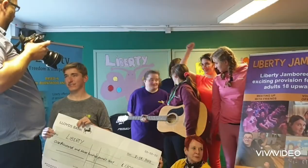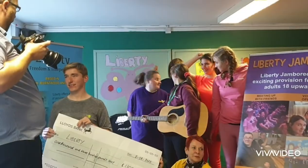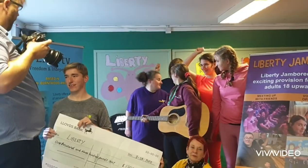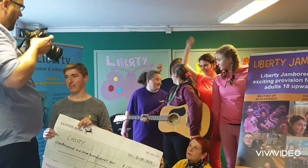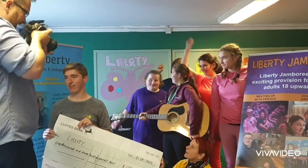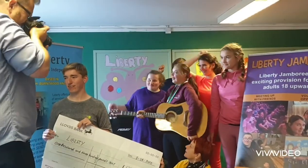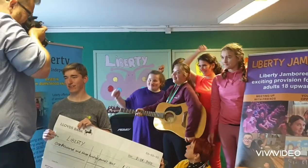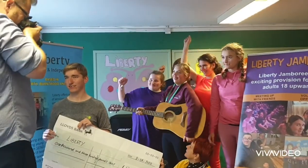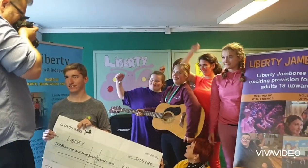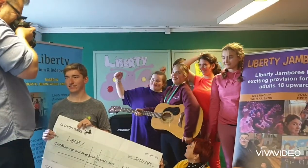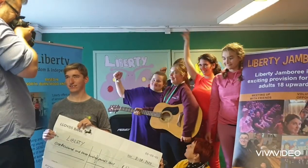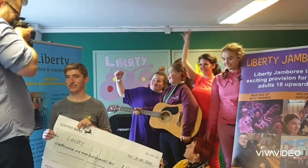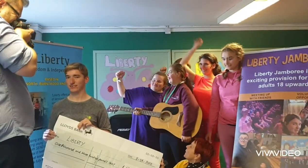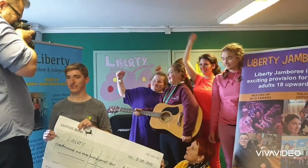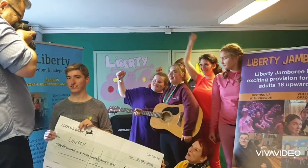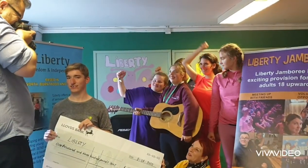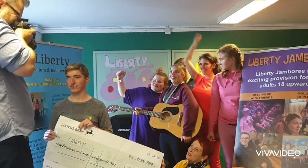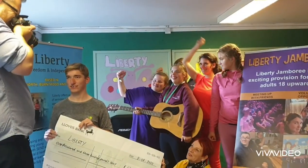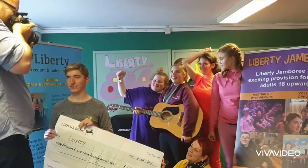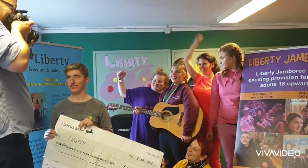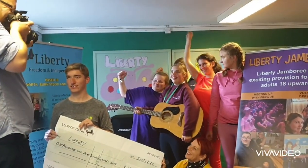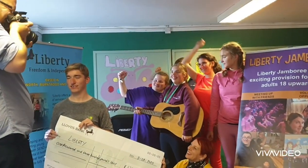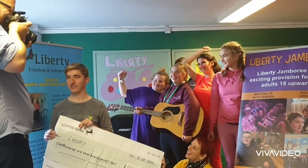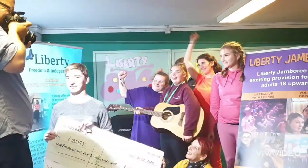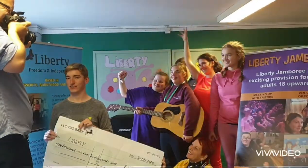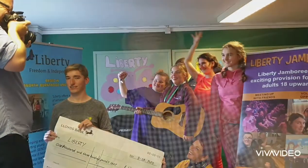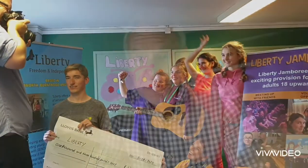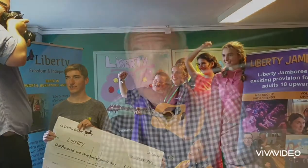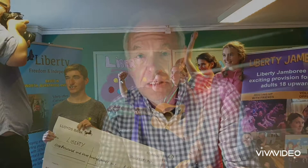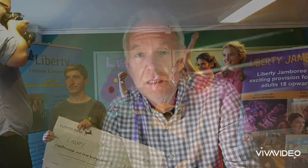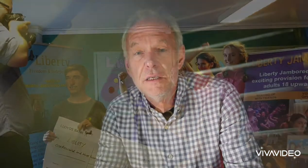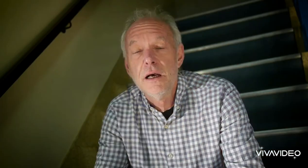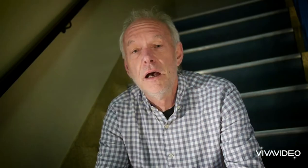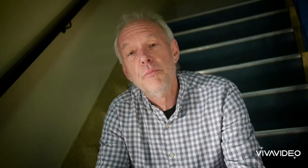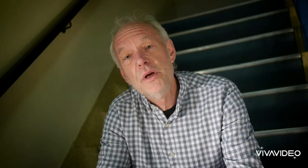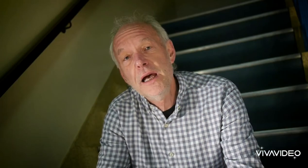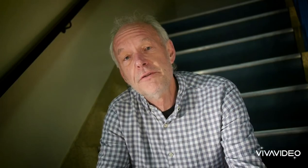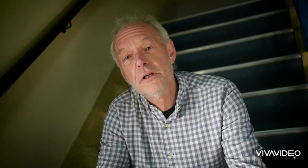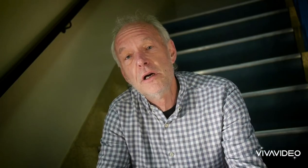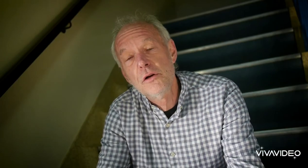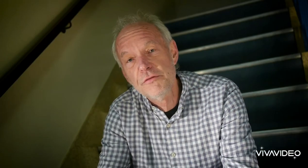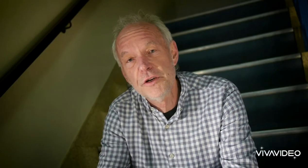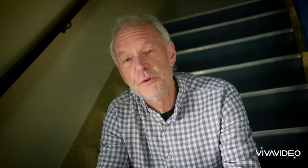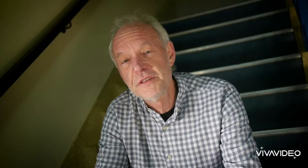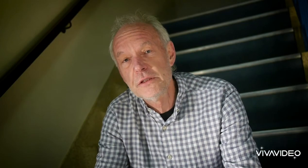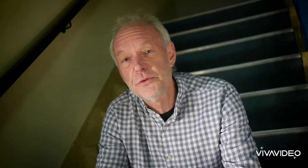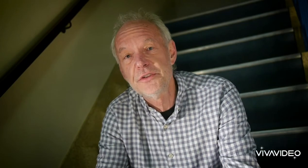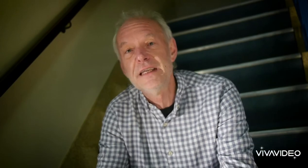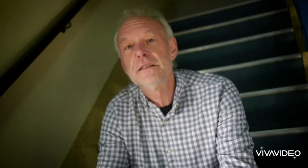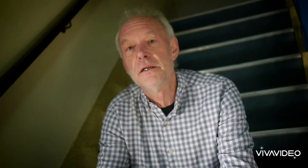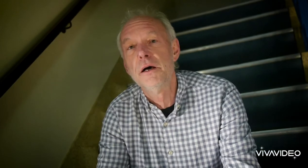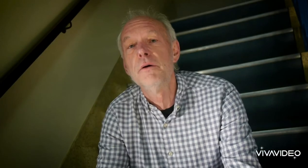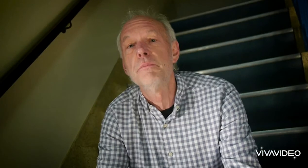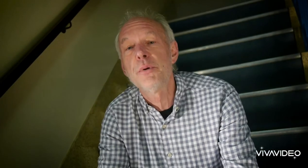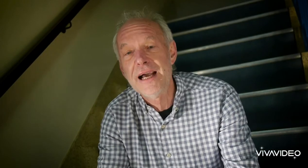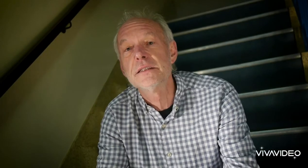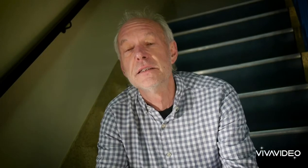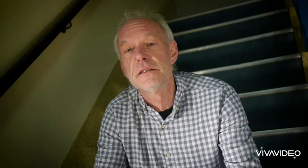money, which has enabled us to work with Liberty. We have a non-verbal physical